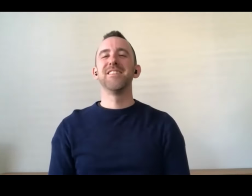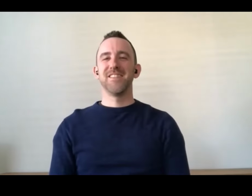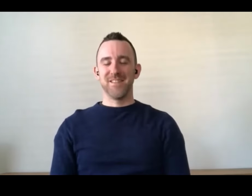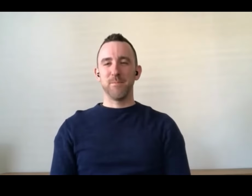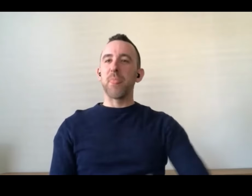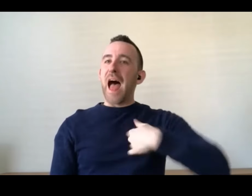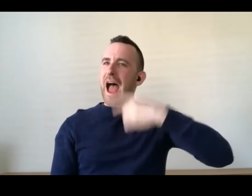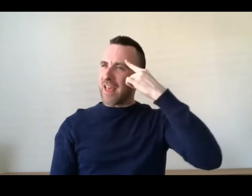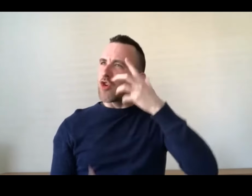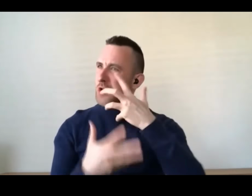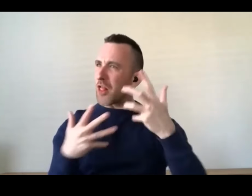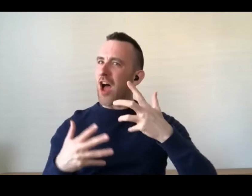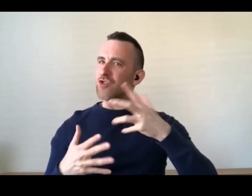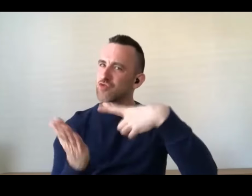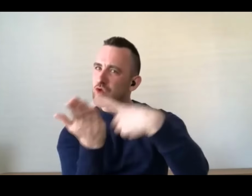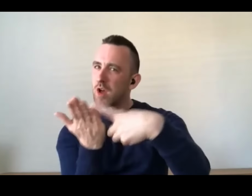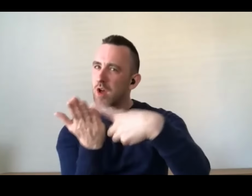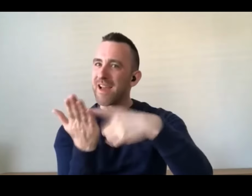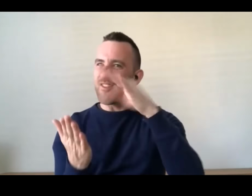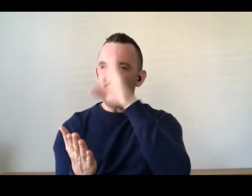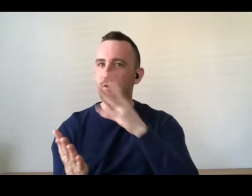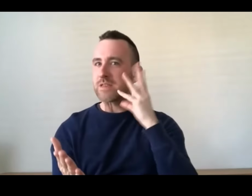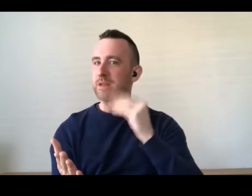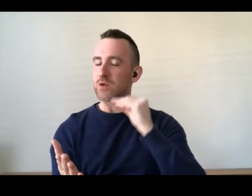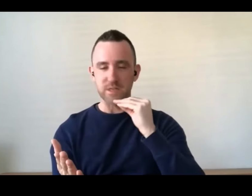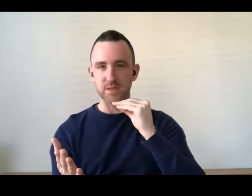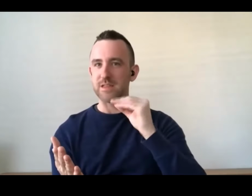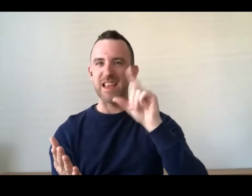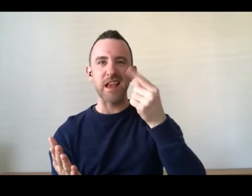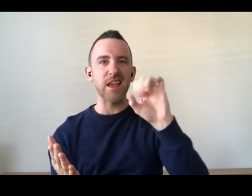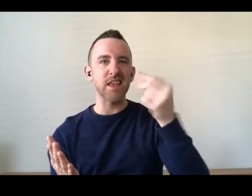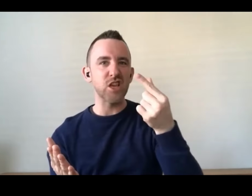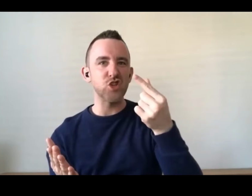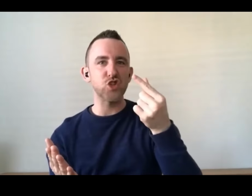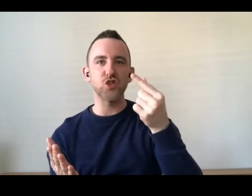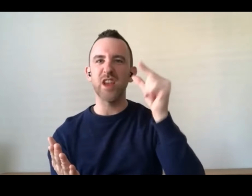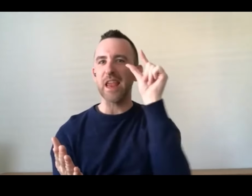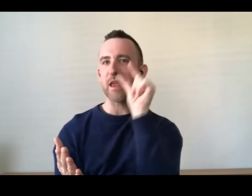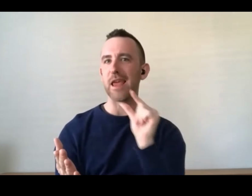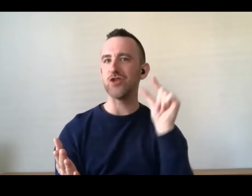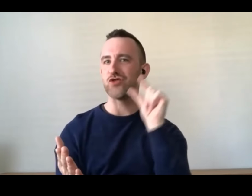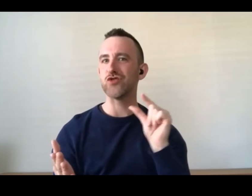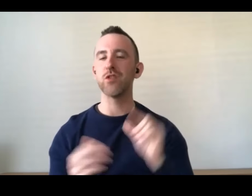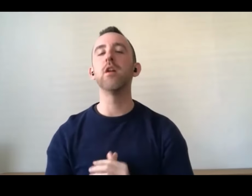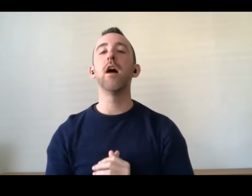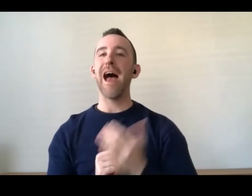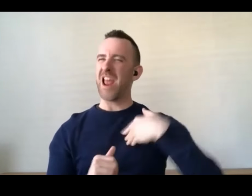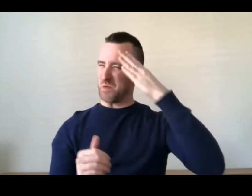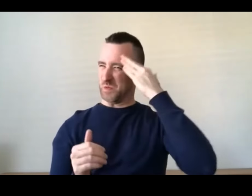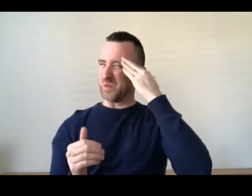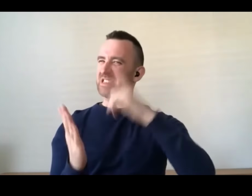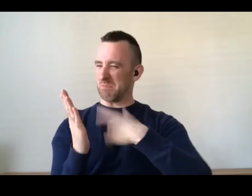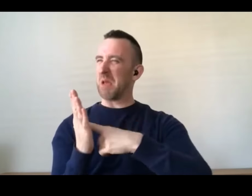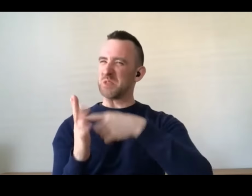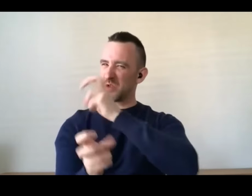there's a lot to talk about. If you've never done GISH before, there's a lot to cover here. And GISH is sometimes a tricky thing to explain.